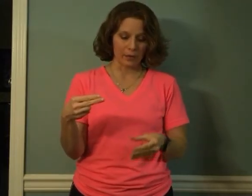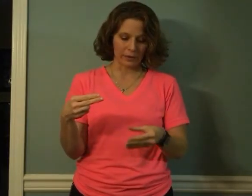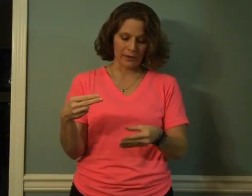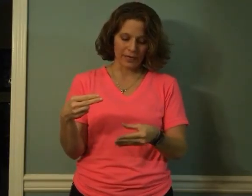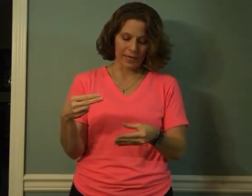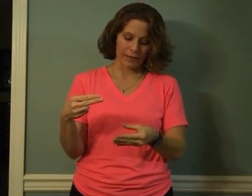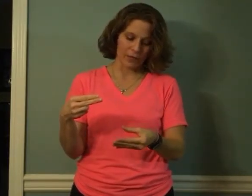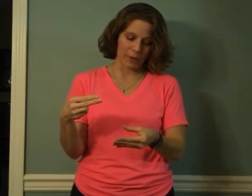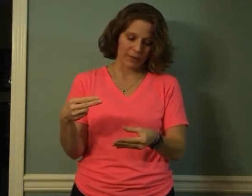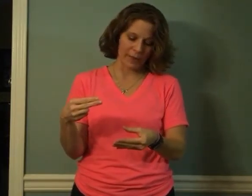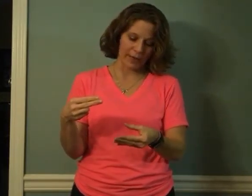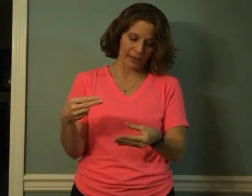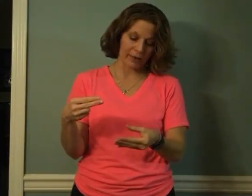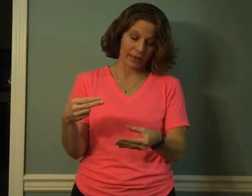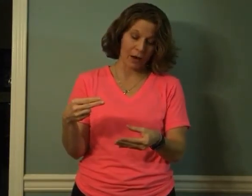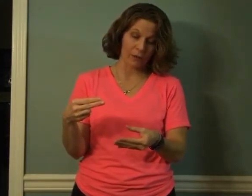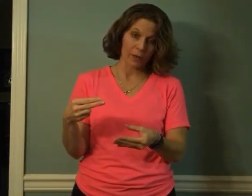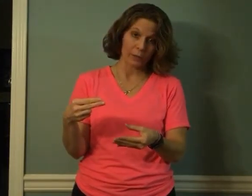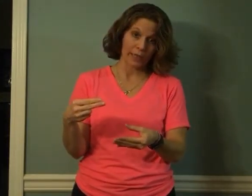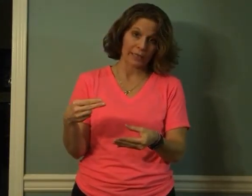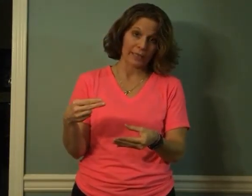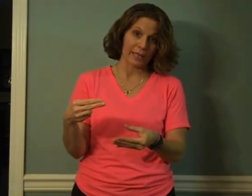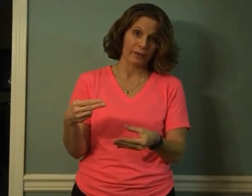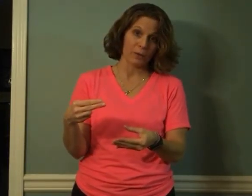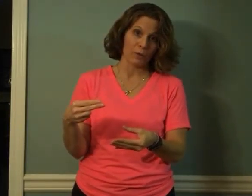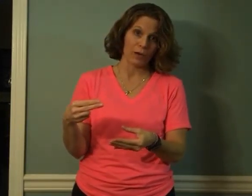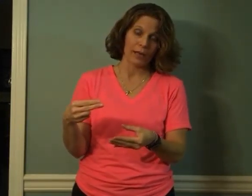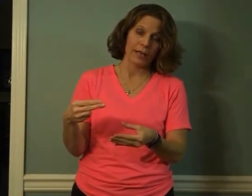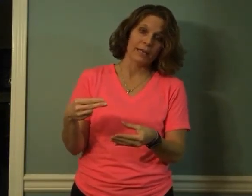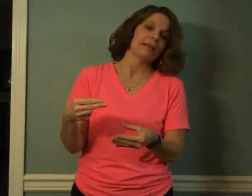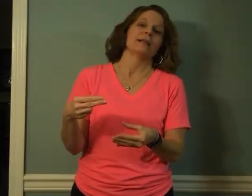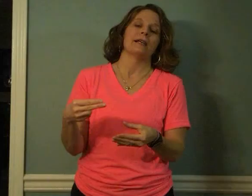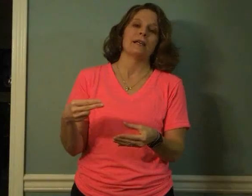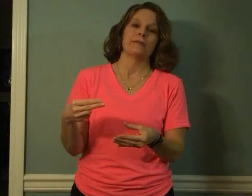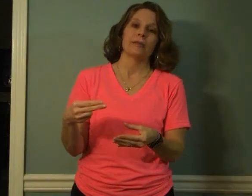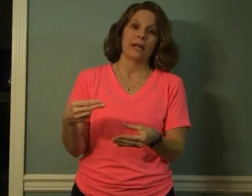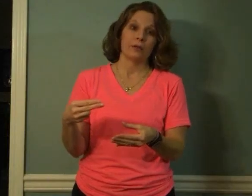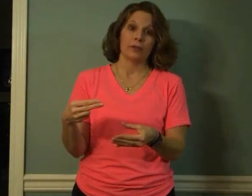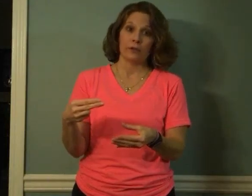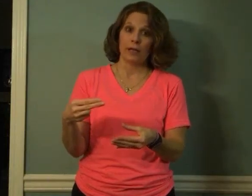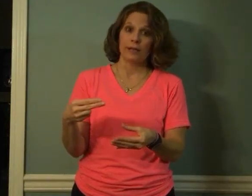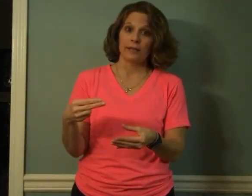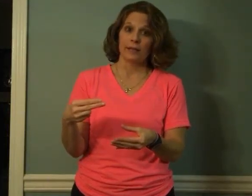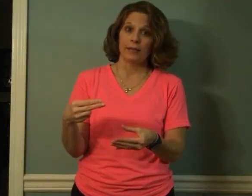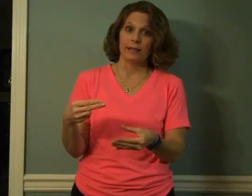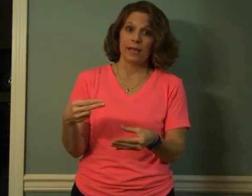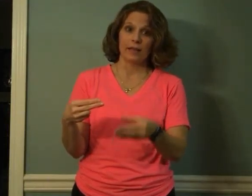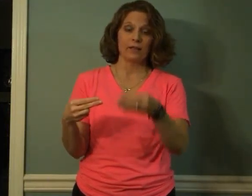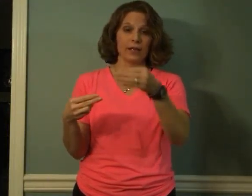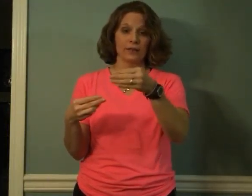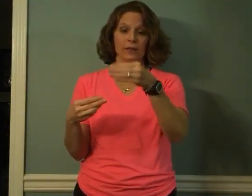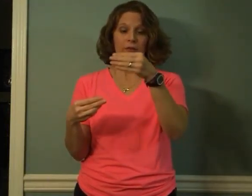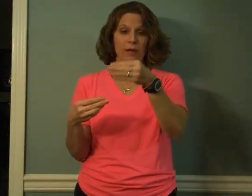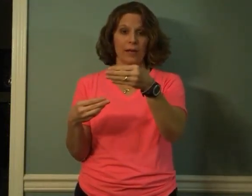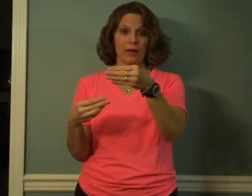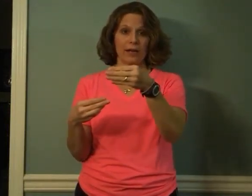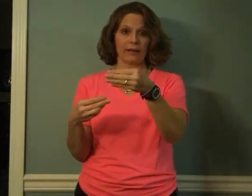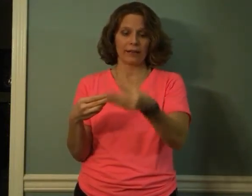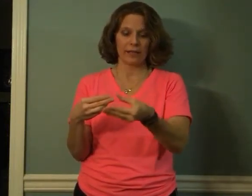your left hand is going to make kind of like an envelope like it did for Council of Trent. At the end of Council of Trent we had our hand like this,